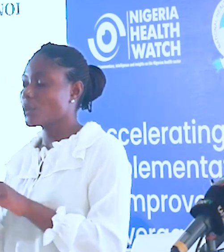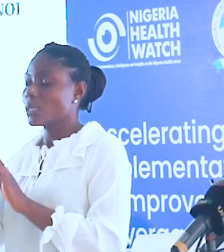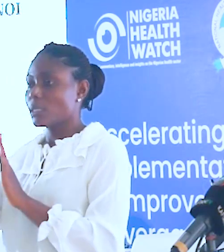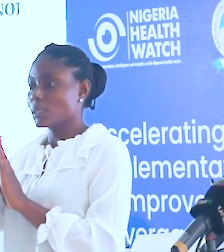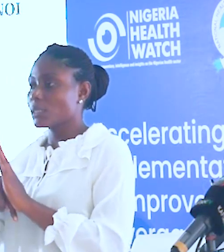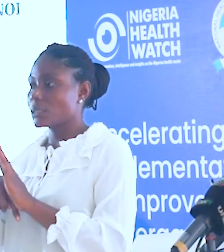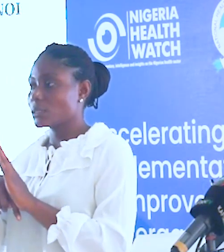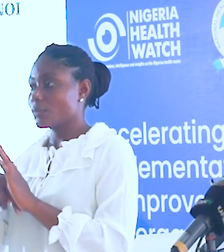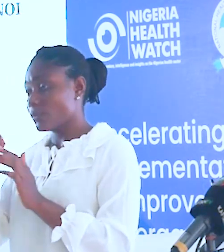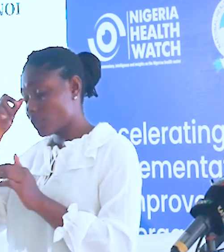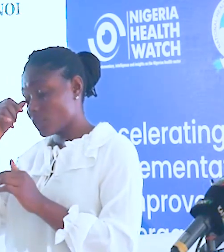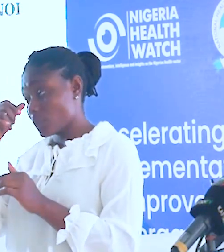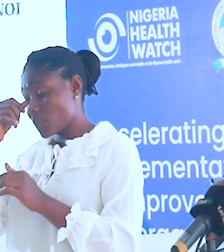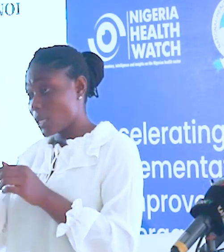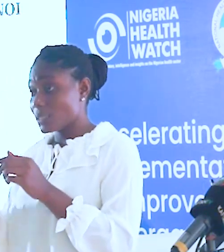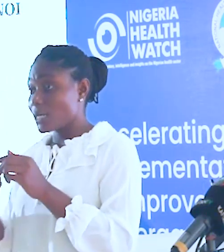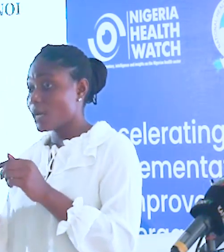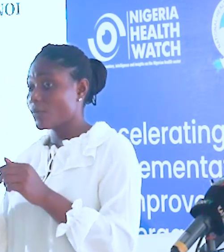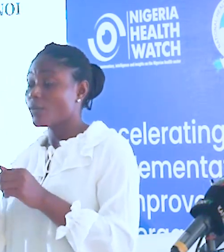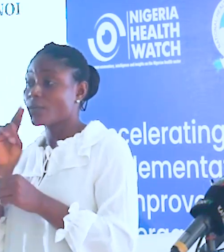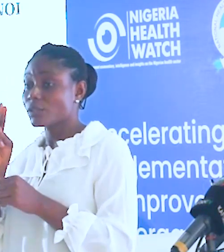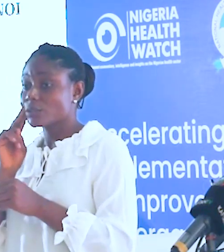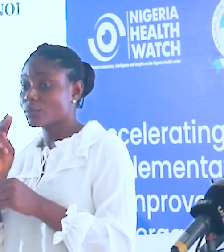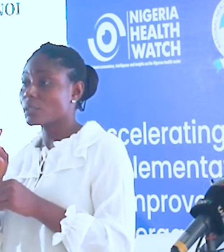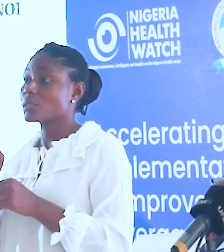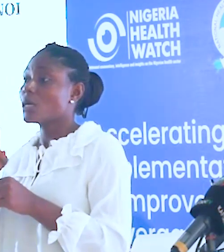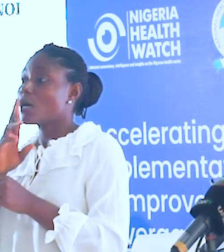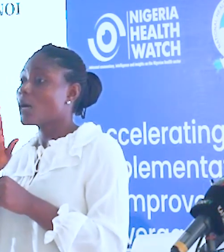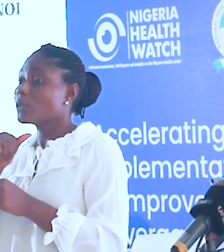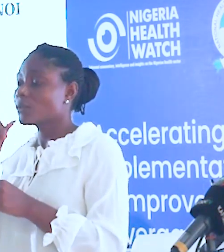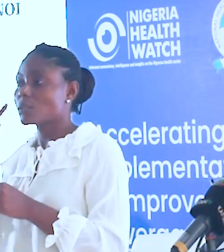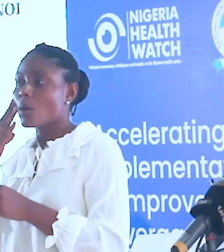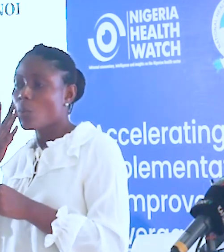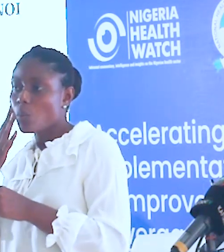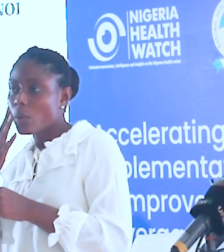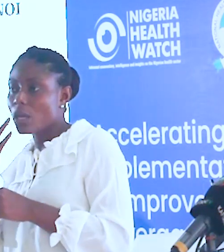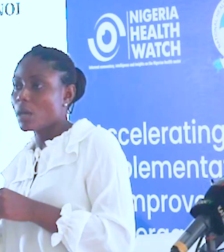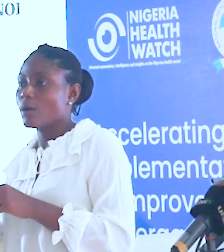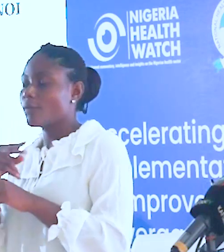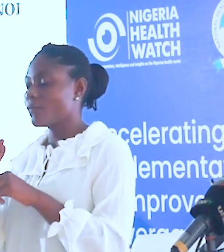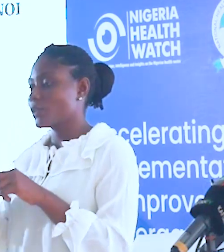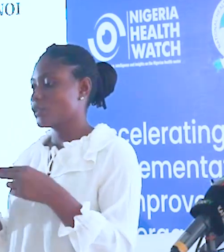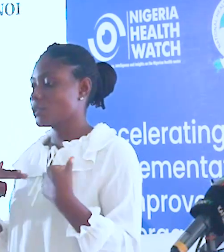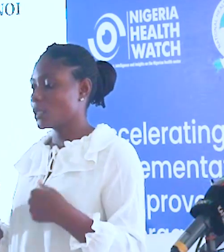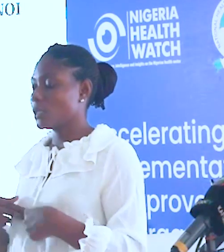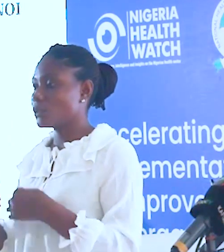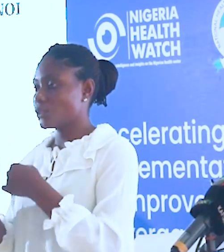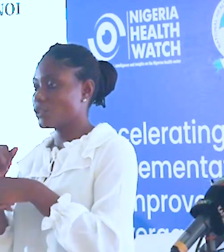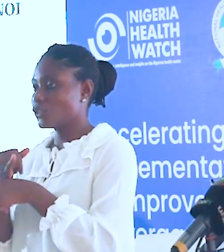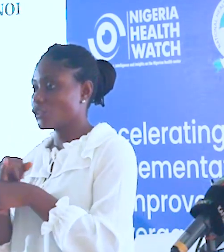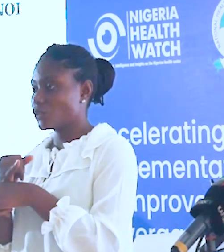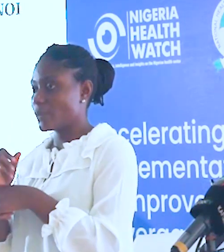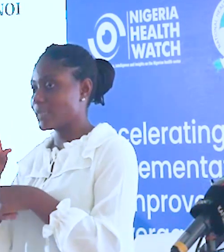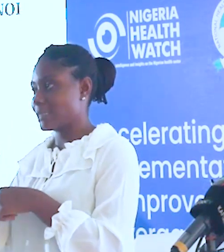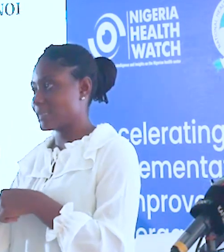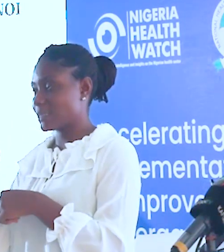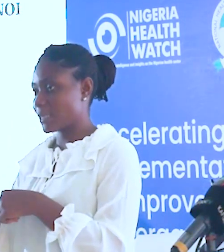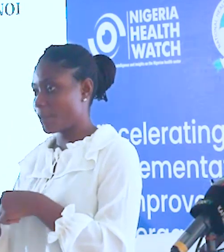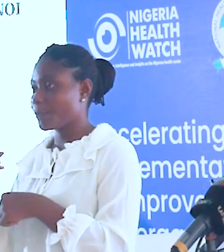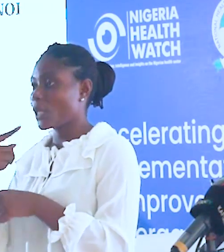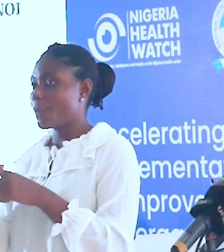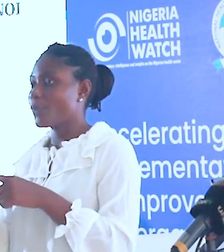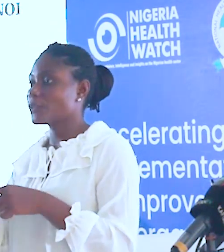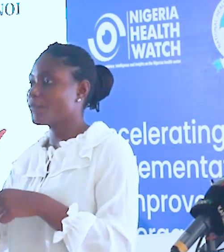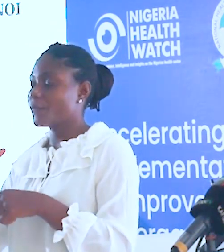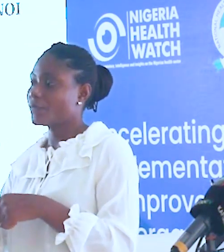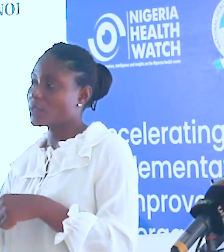sensitization, as almost half of Nigerians disclose that they are not aware of the National Health Insurance Scheme. However, 57% of